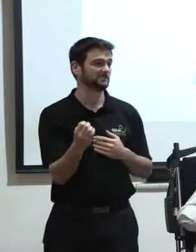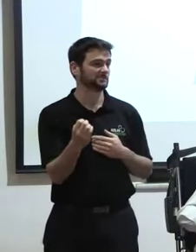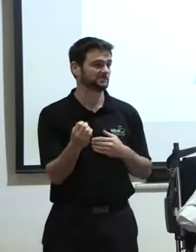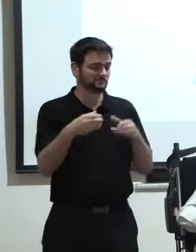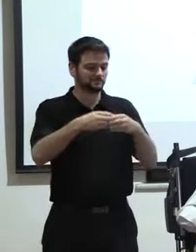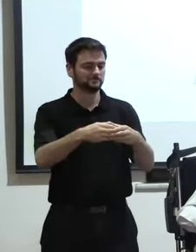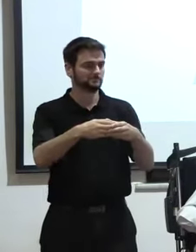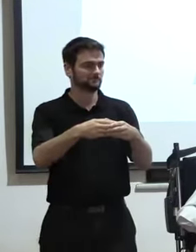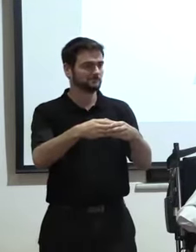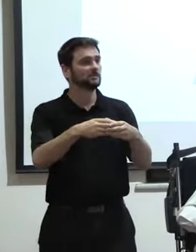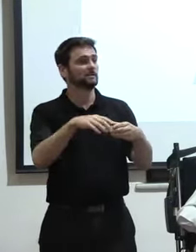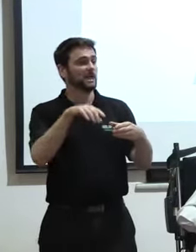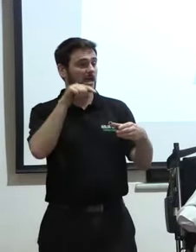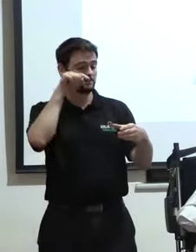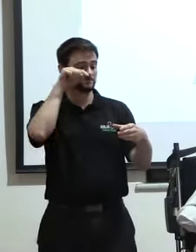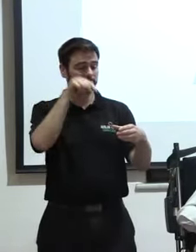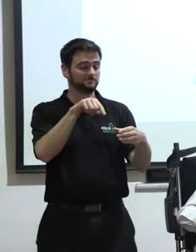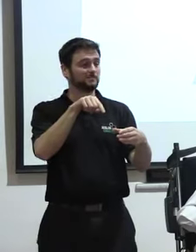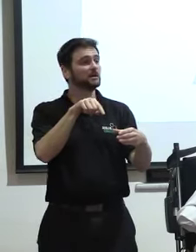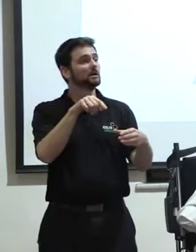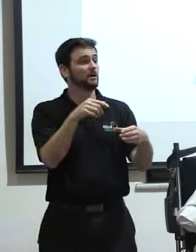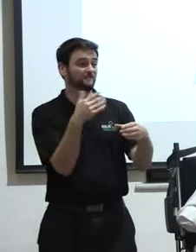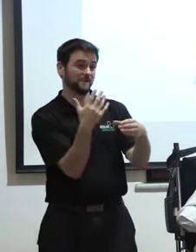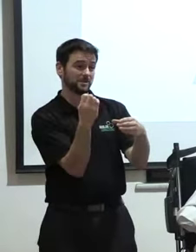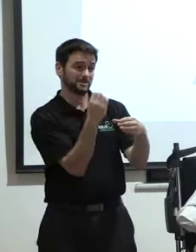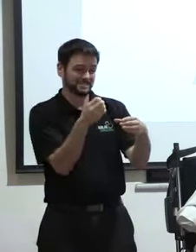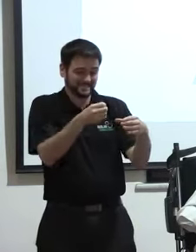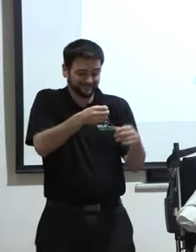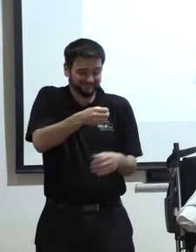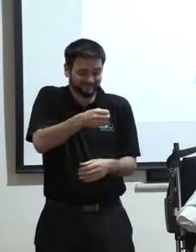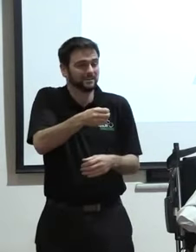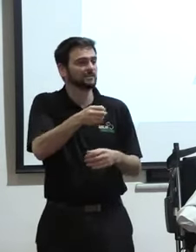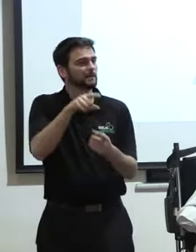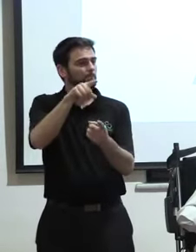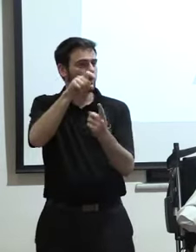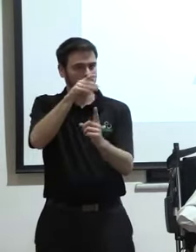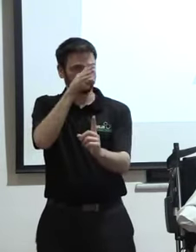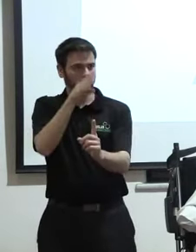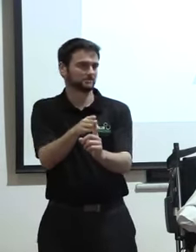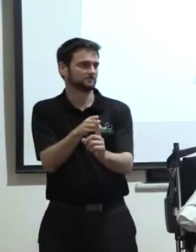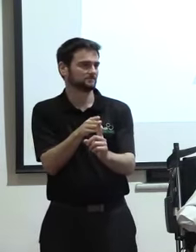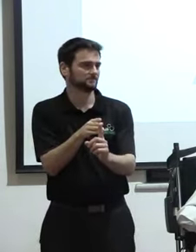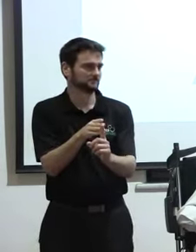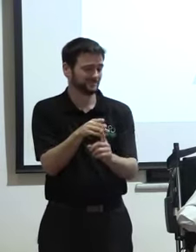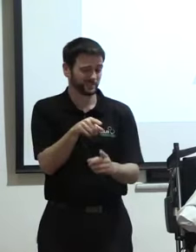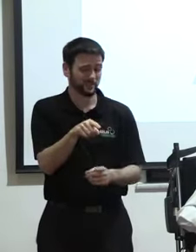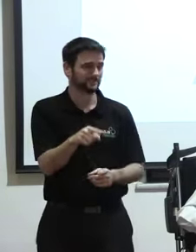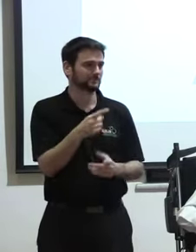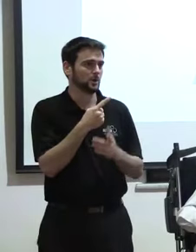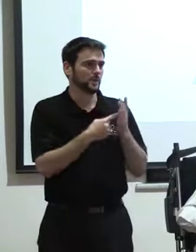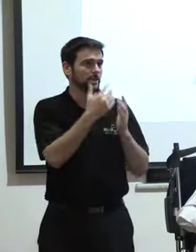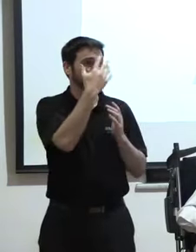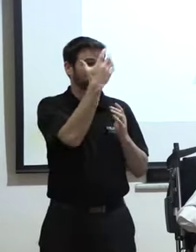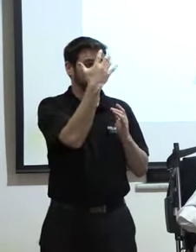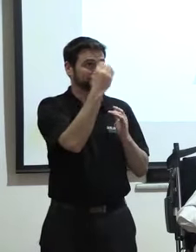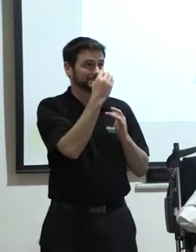of people actually directly employ their own staff. So this is quite a small number, but that's okay. For some people, this